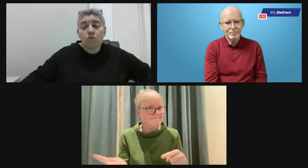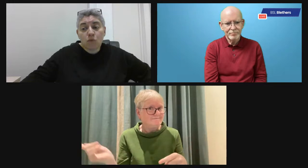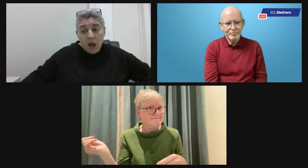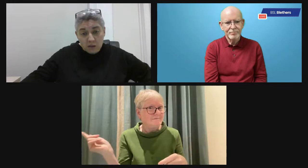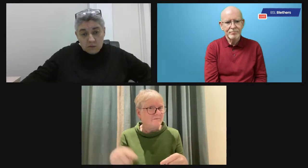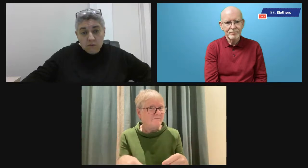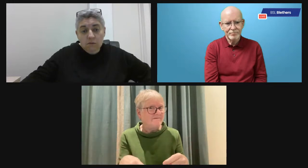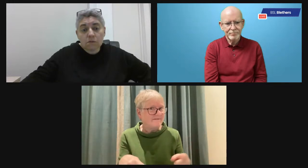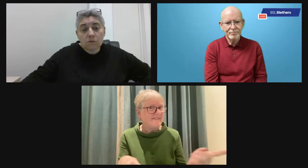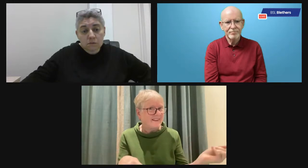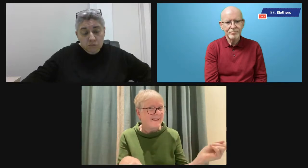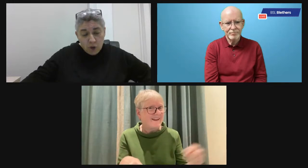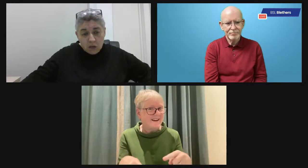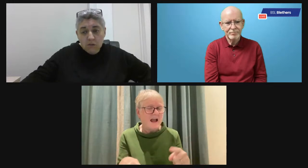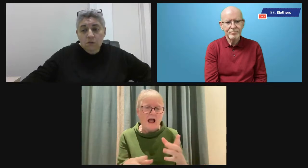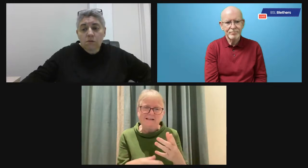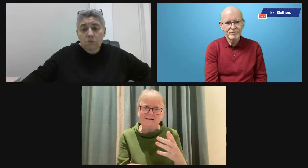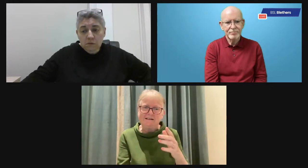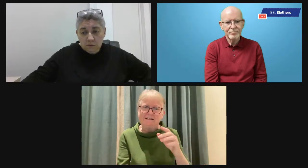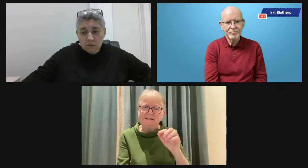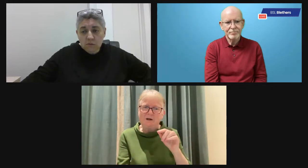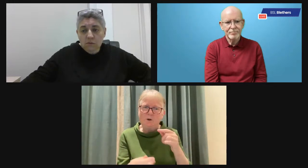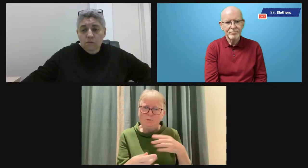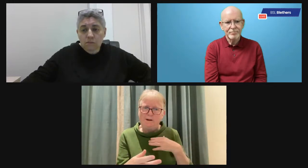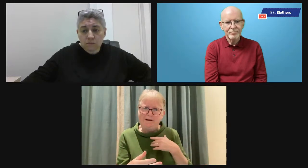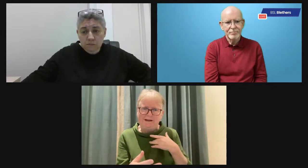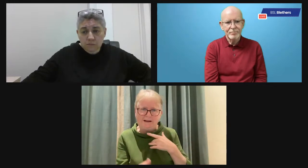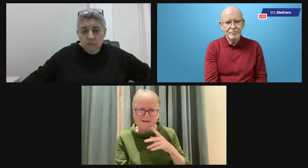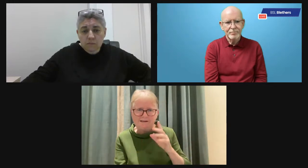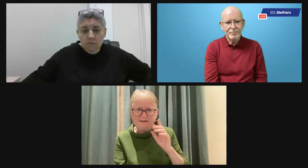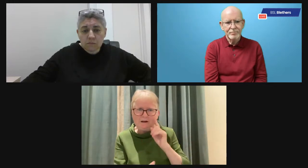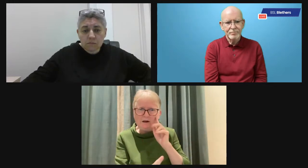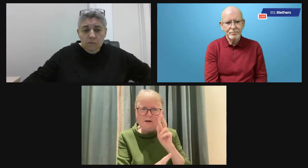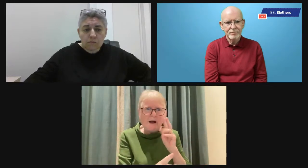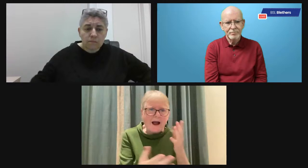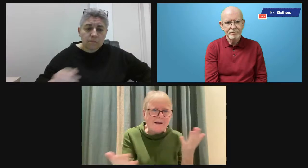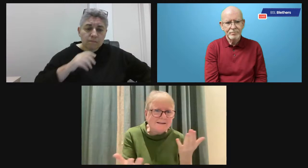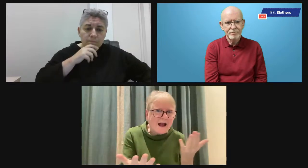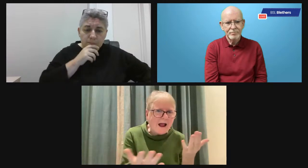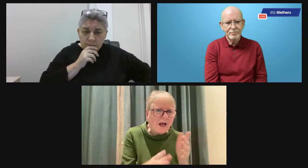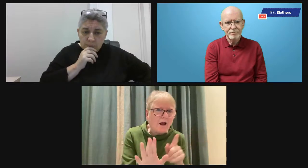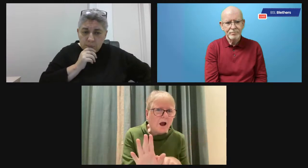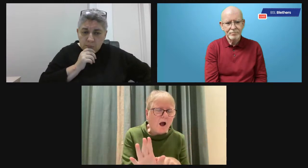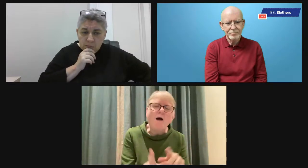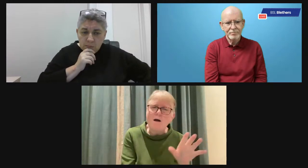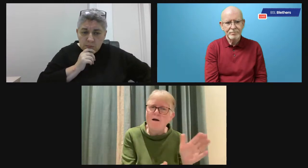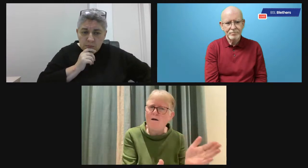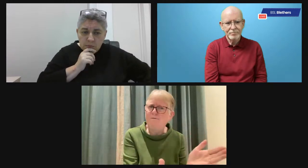have some theories about that. We are beginning to see young people come back into the fold.